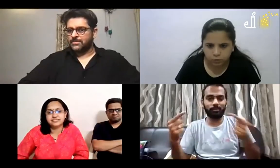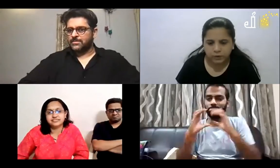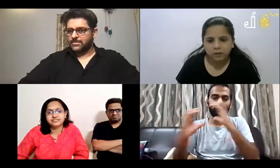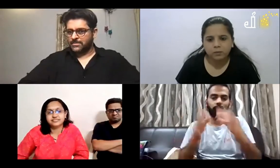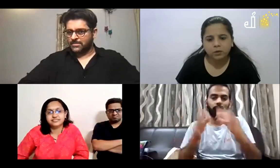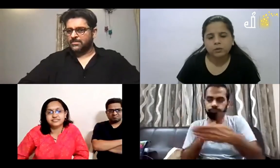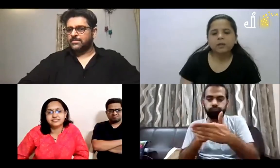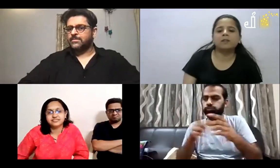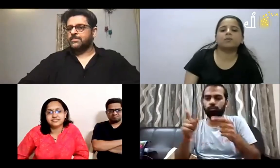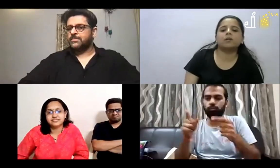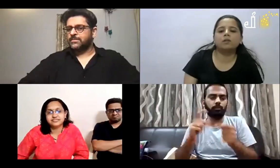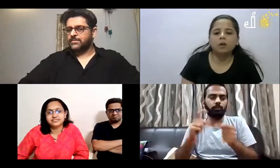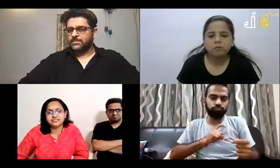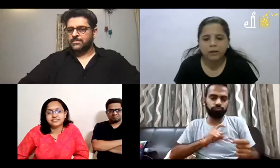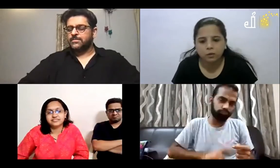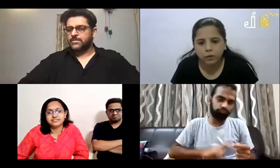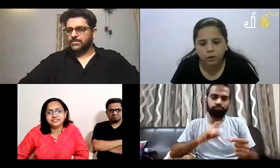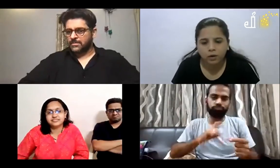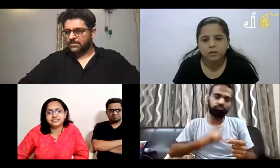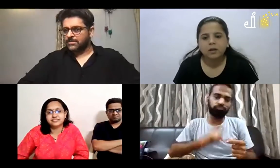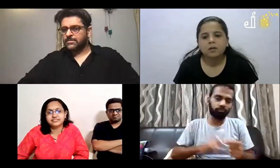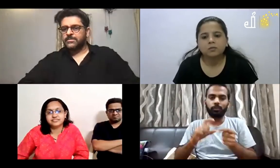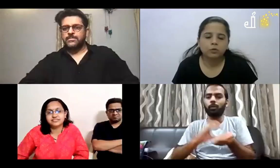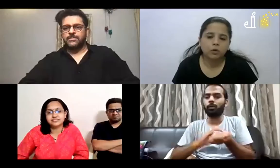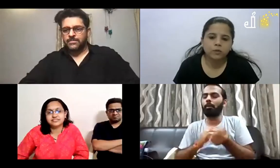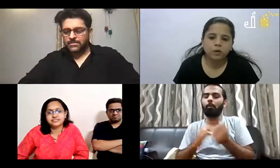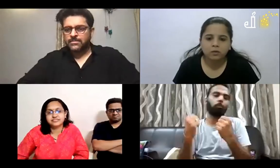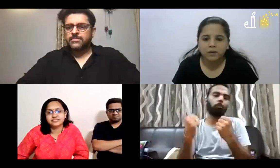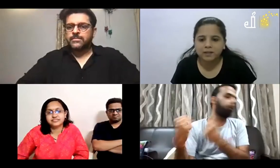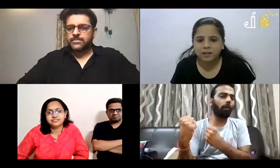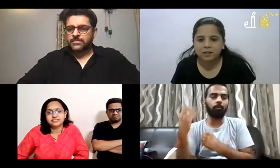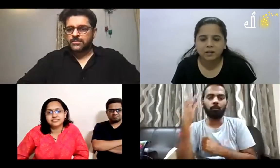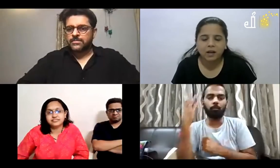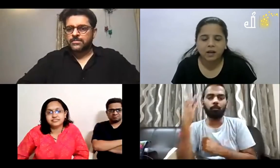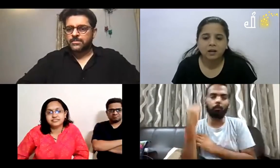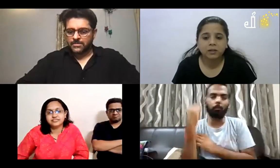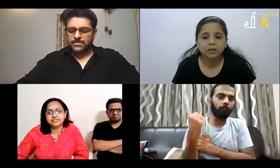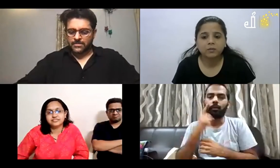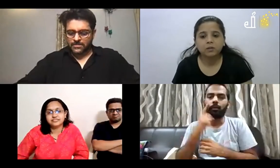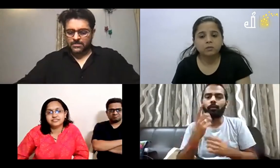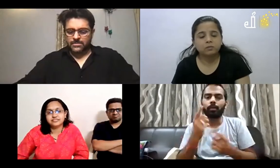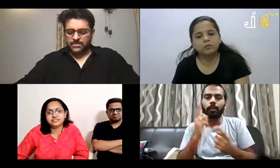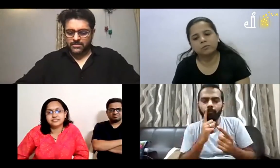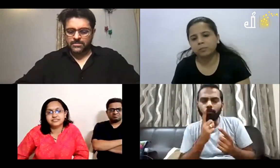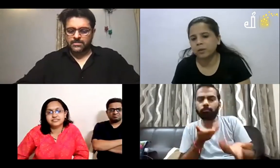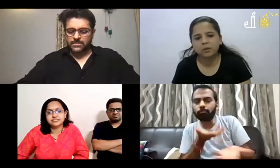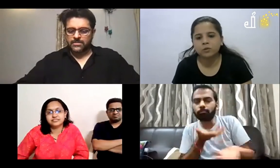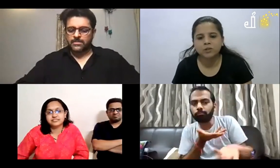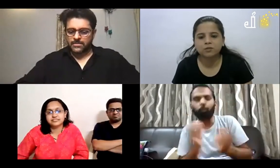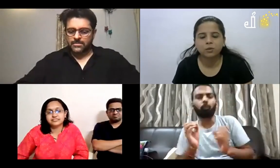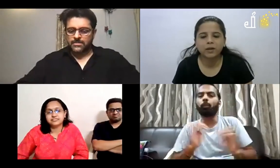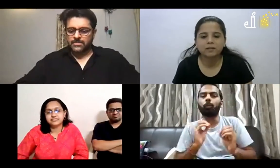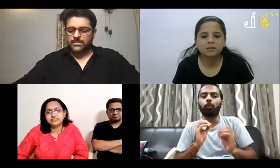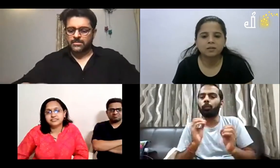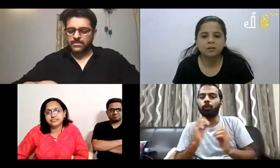So whenever there has been a conflict going on, the doctor will always say that yeah, people would just